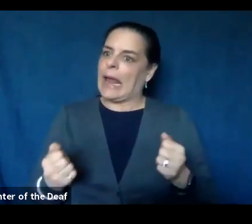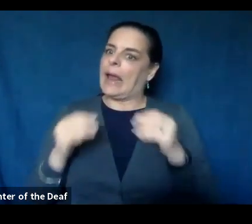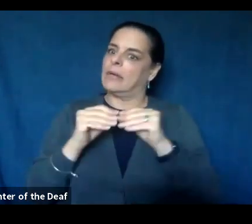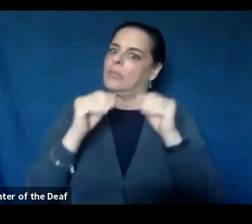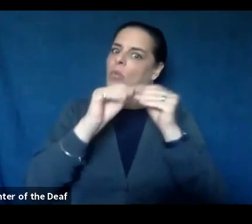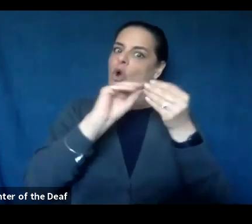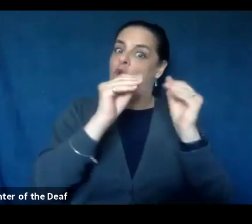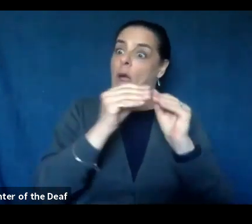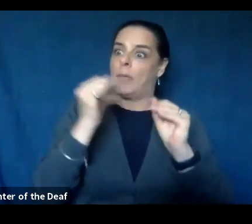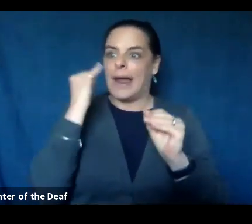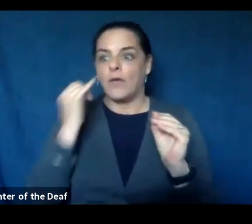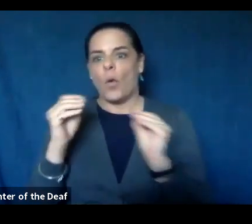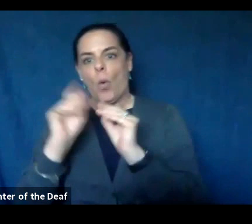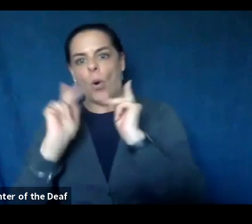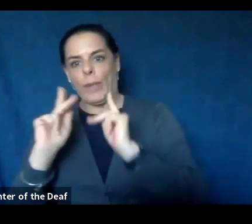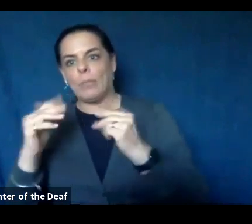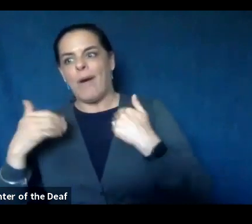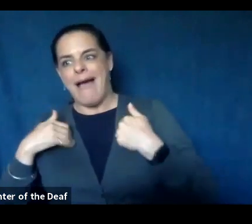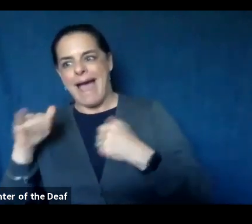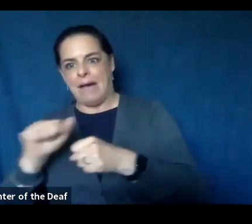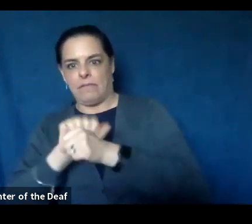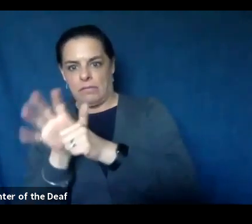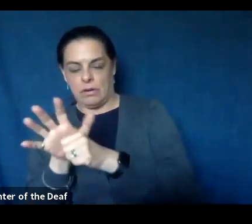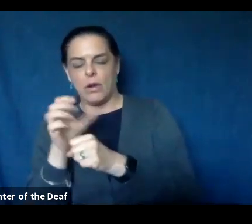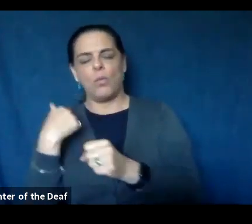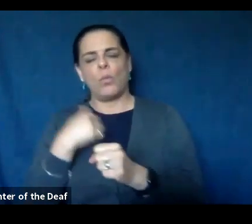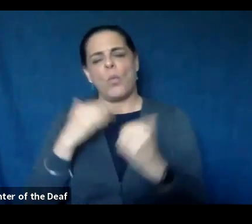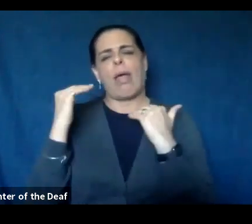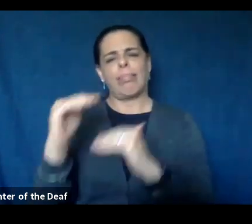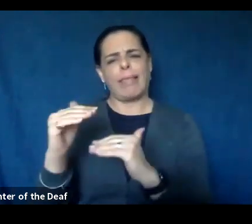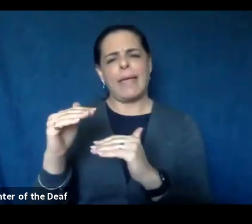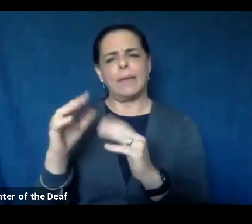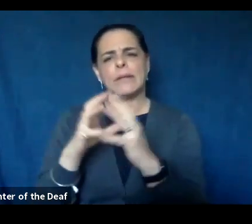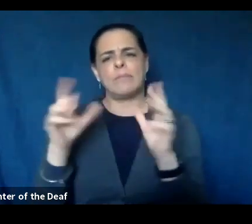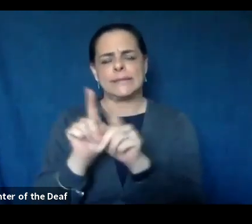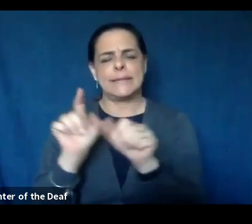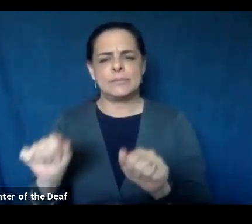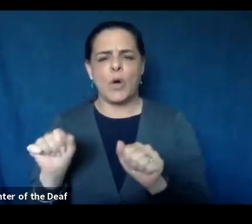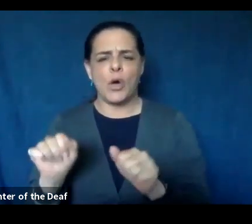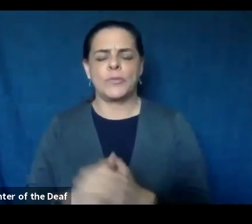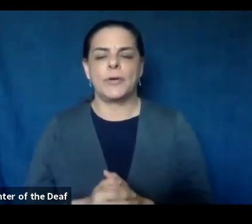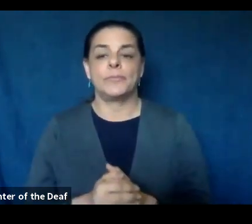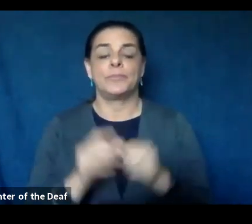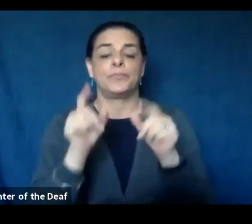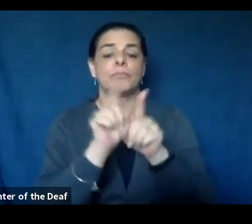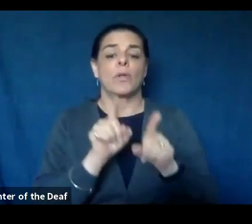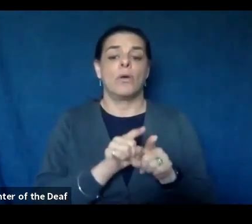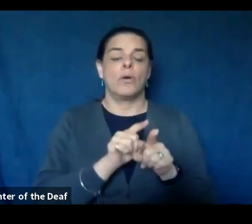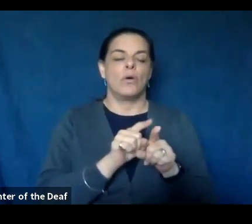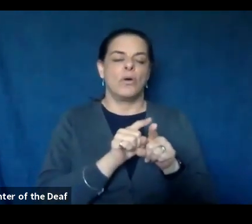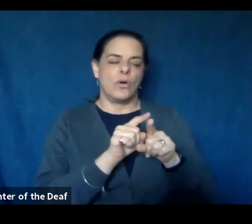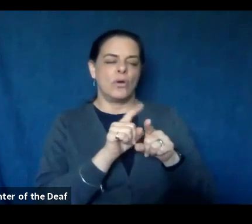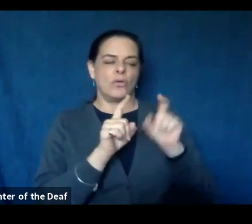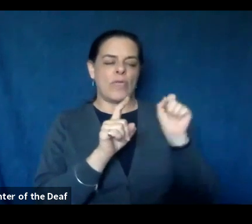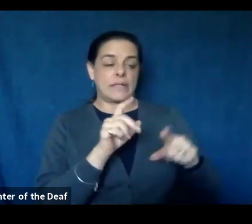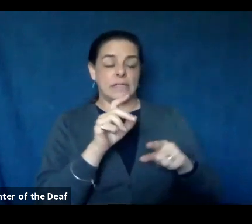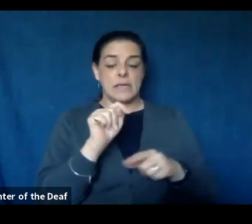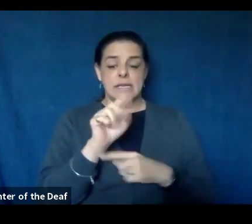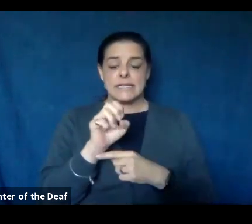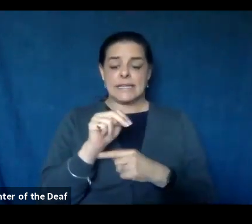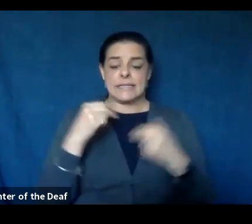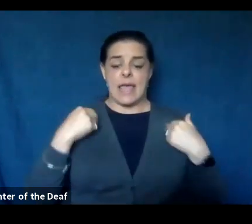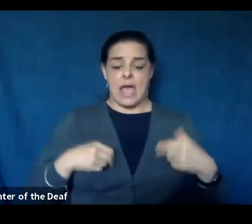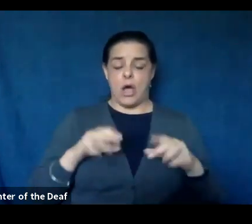that have the disease. And so we want to limit that as much as possible. They also asked, the Tennessee Health Commissioner said antibody testing will